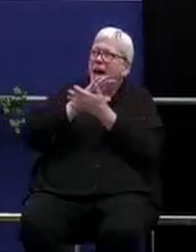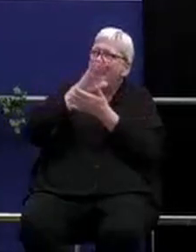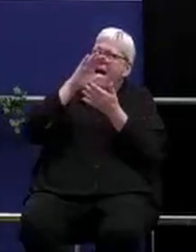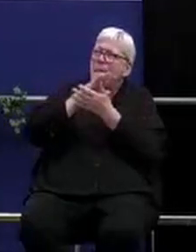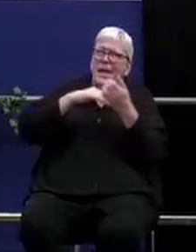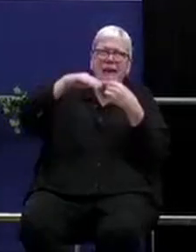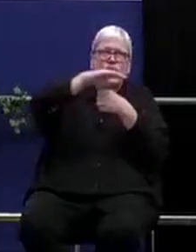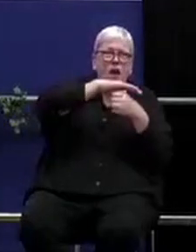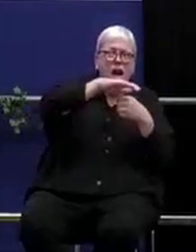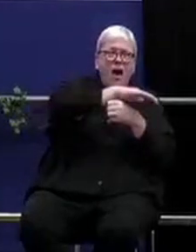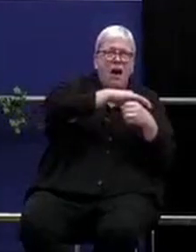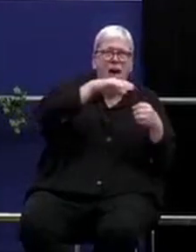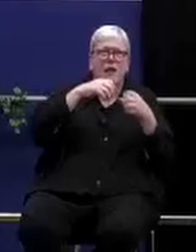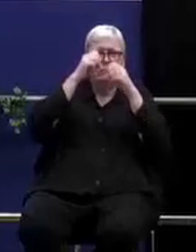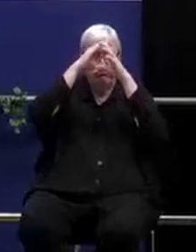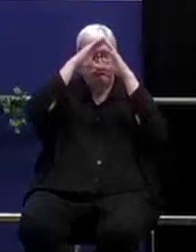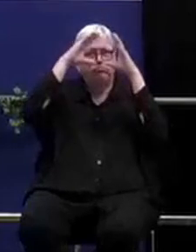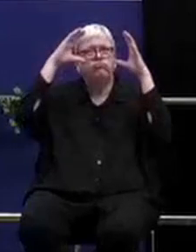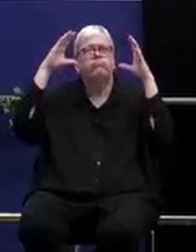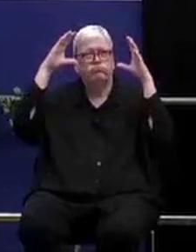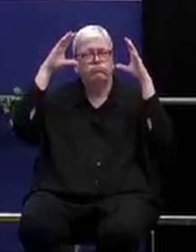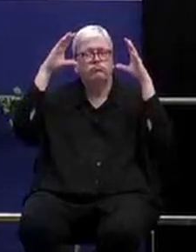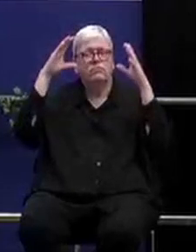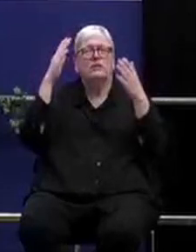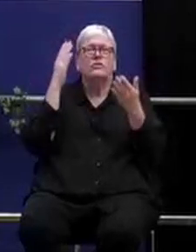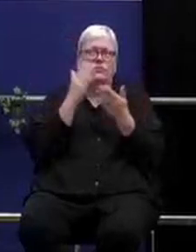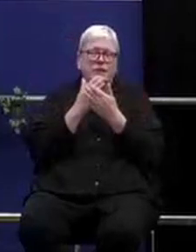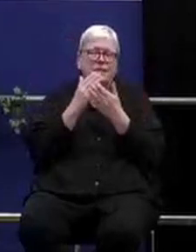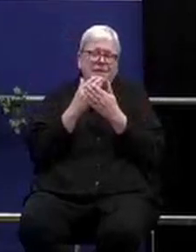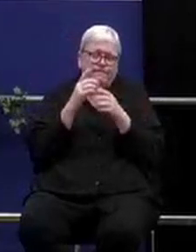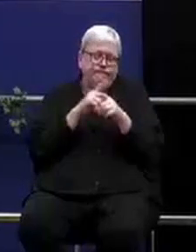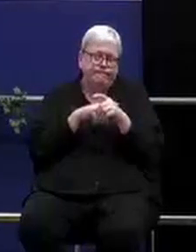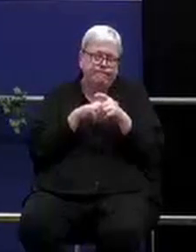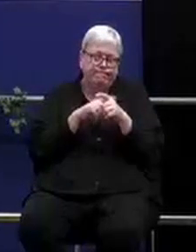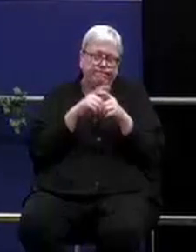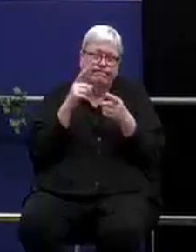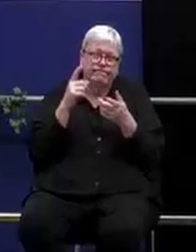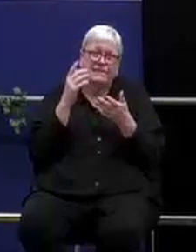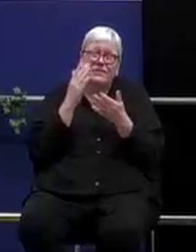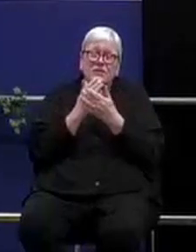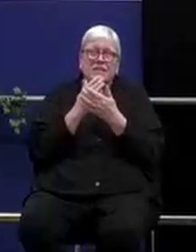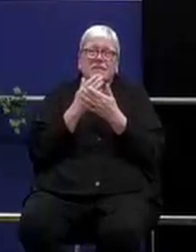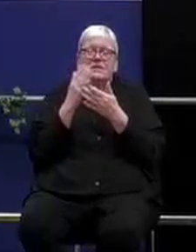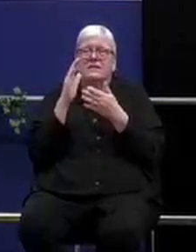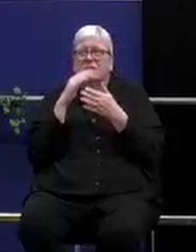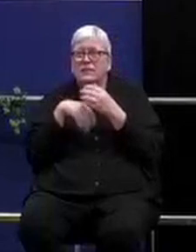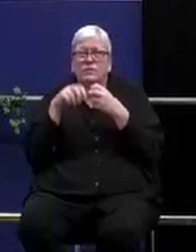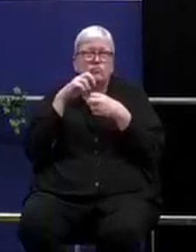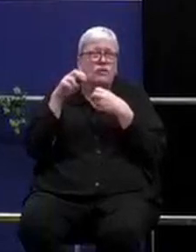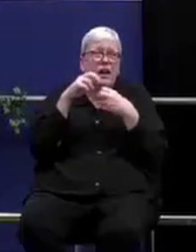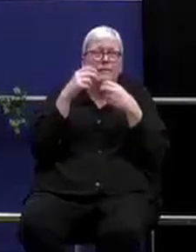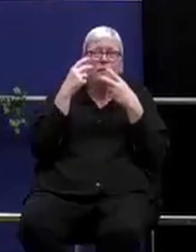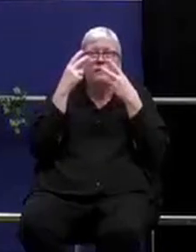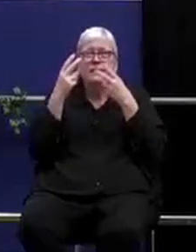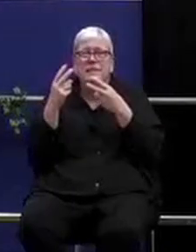memories. But I mean, they're also tinged as well, because when you come out of that reality, when you come out of your little traveling visit, you